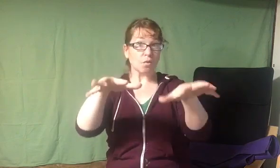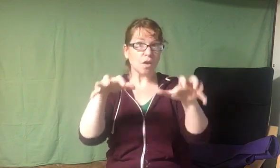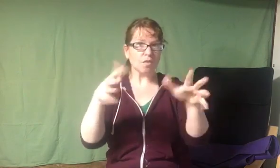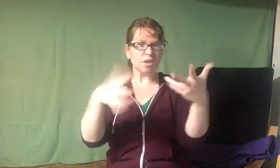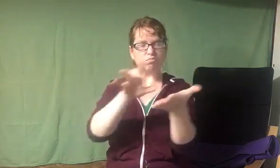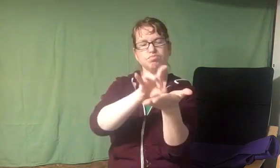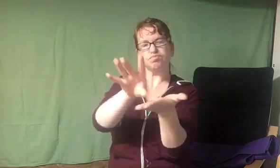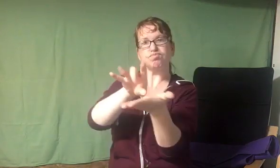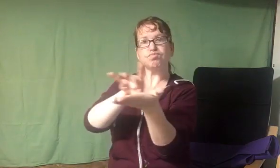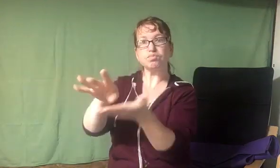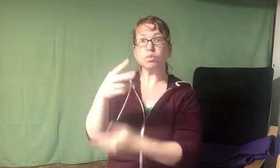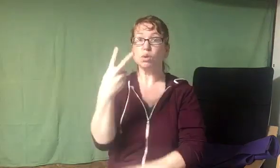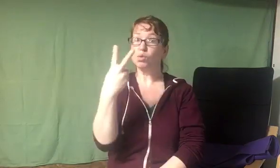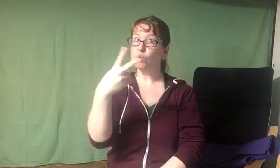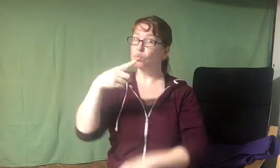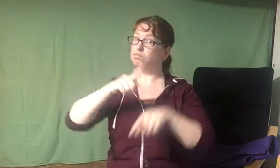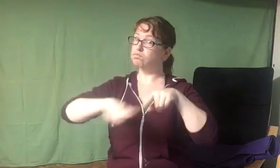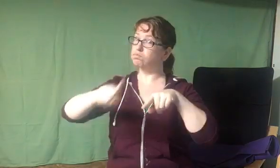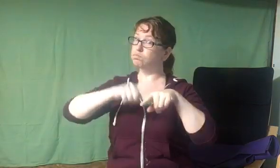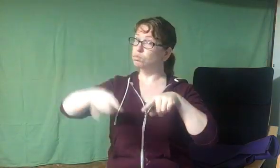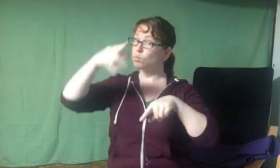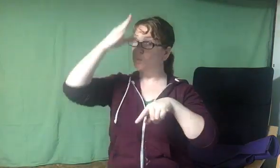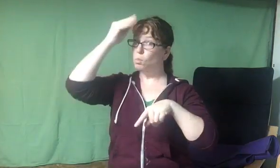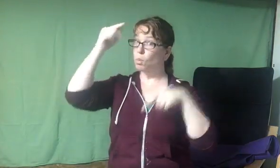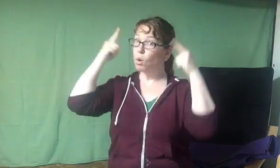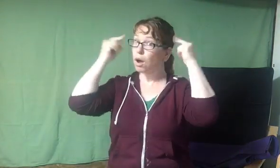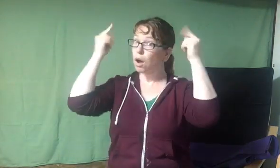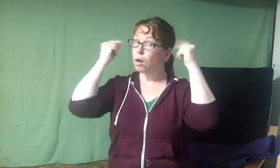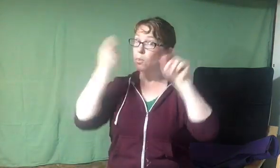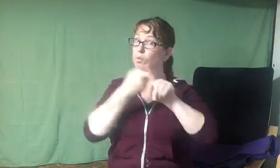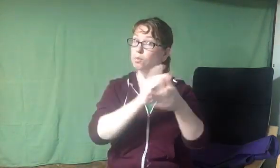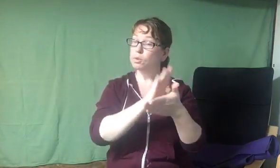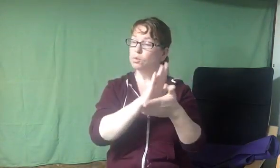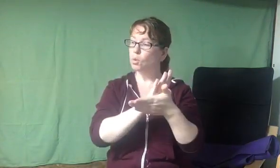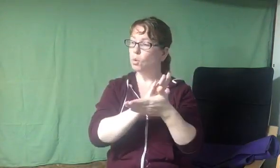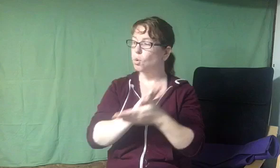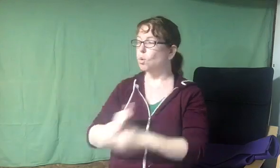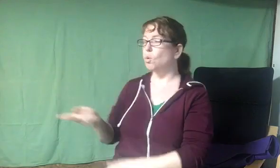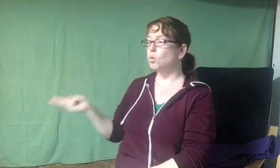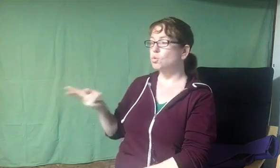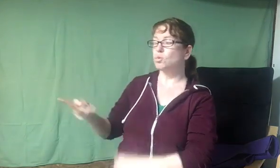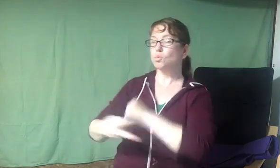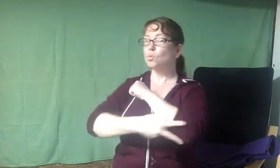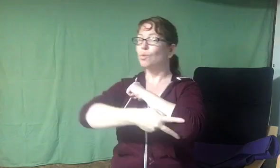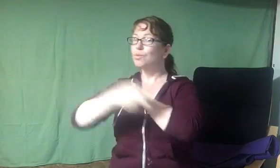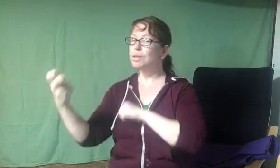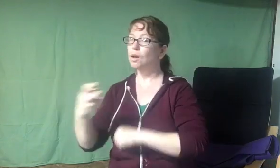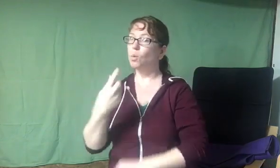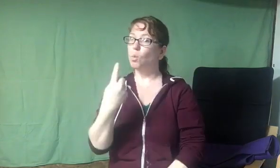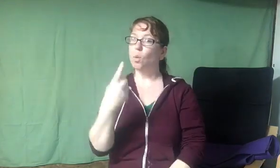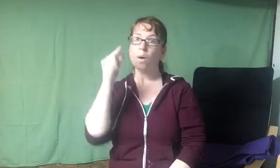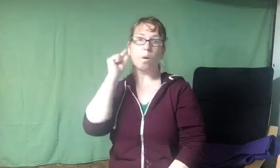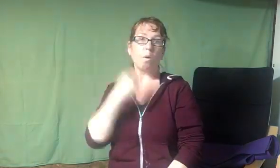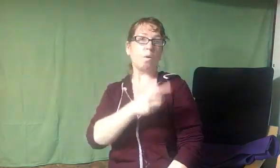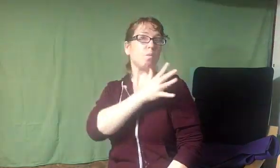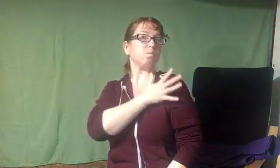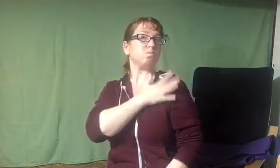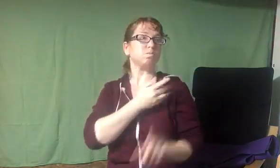stolen the magical gold star badges from him. These were the goblins at Tippington School. Rachel smiled